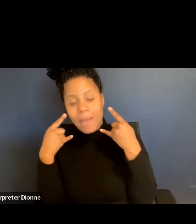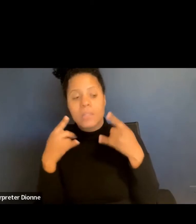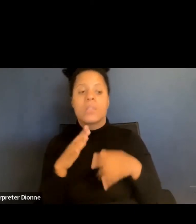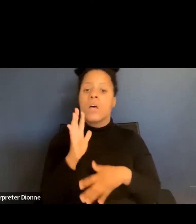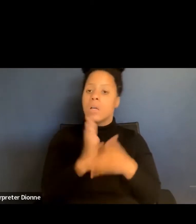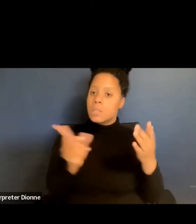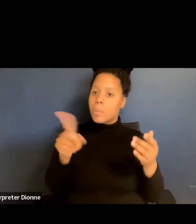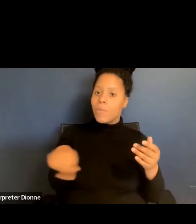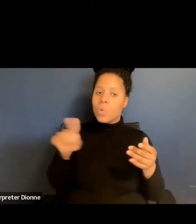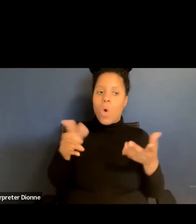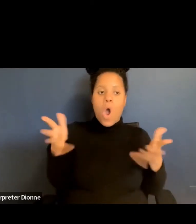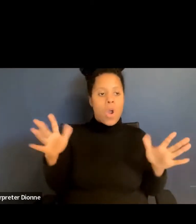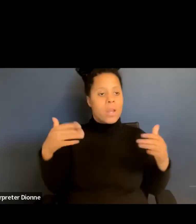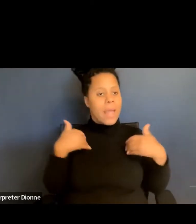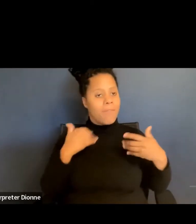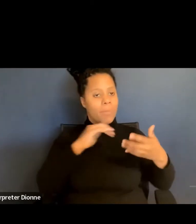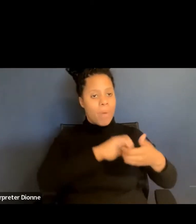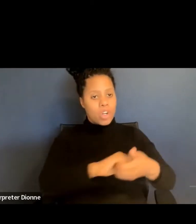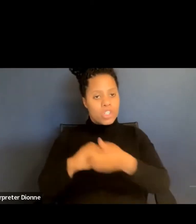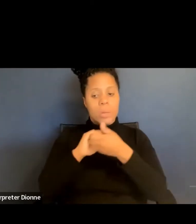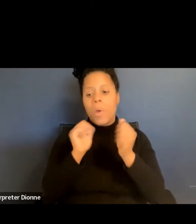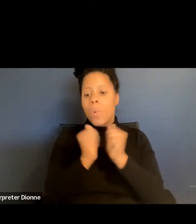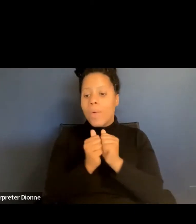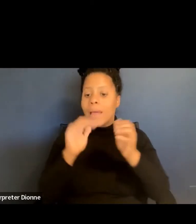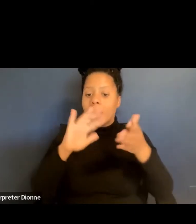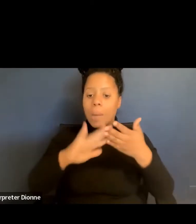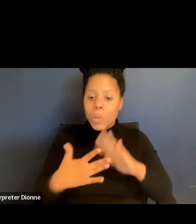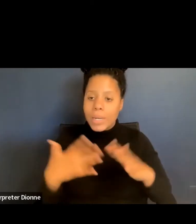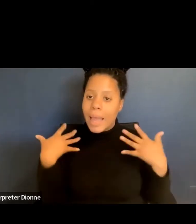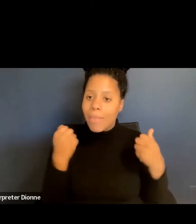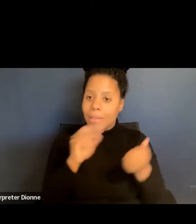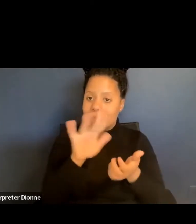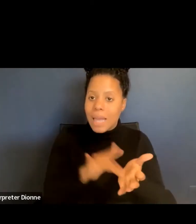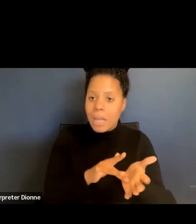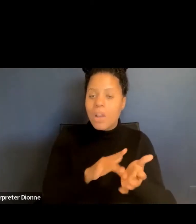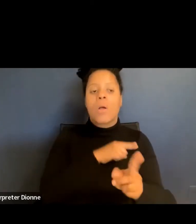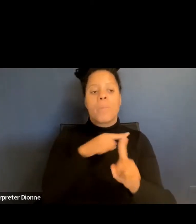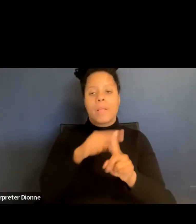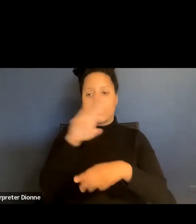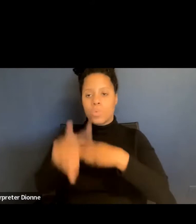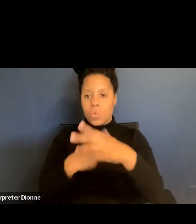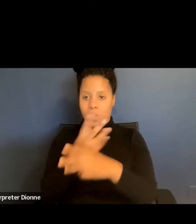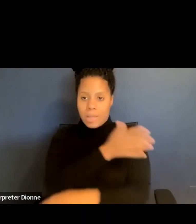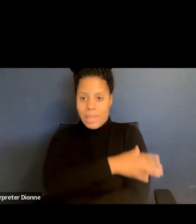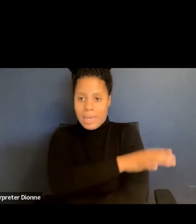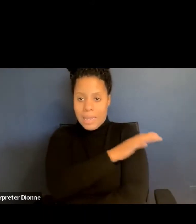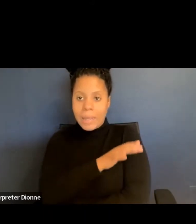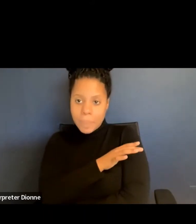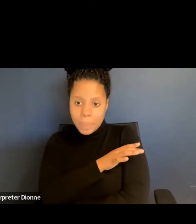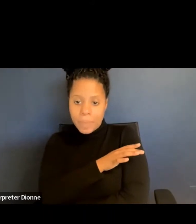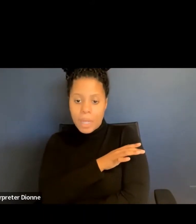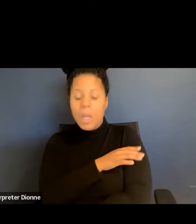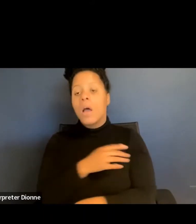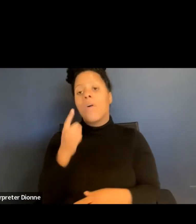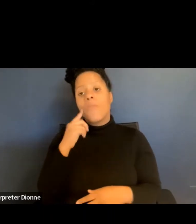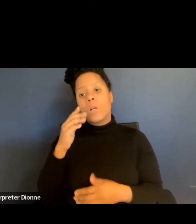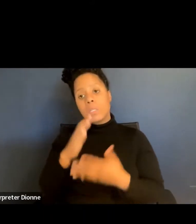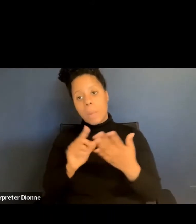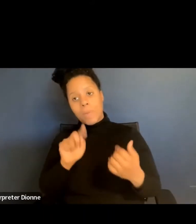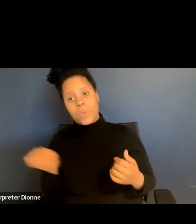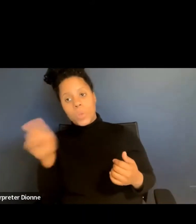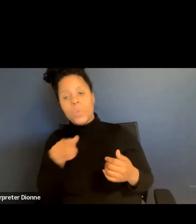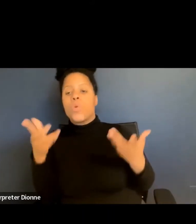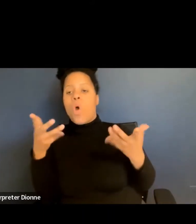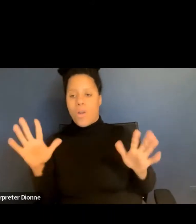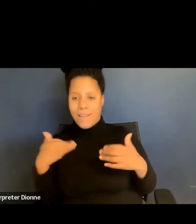with community health centers and rural clinics, and for others, this may be a new relationship. But what I want to say